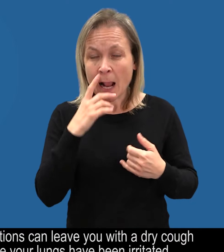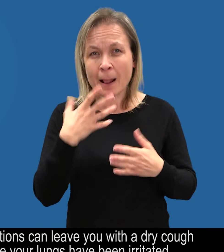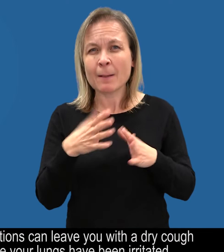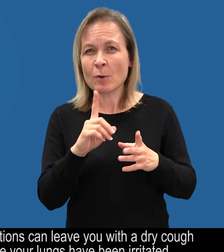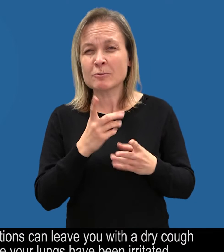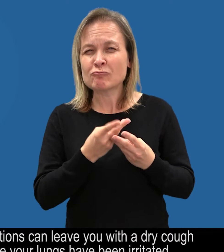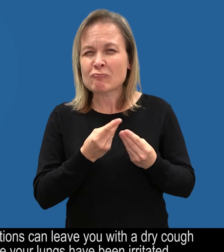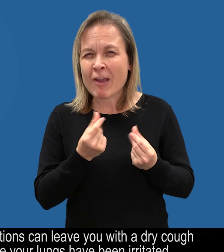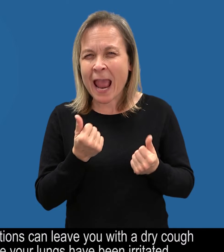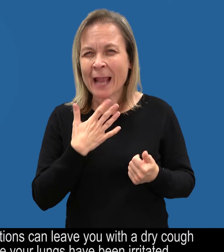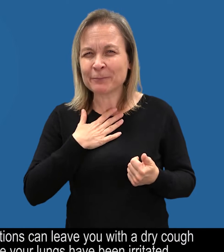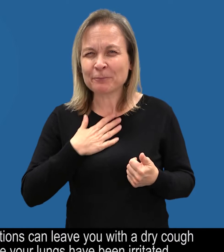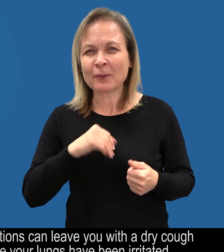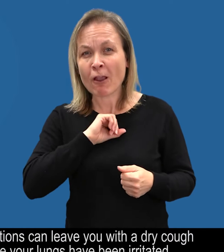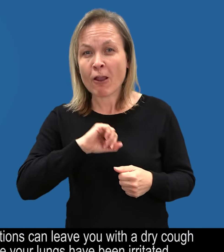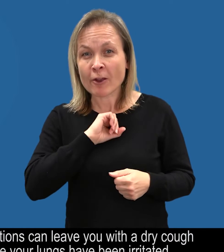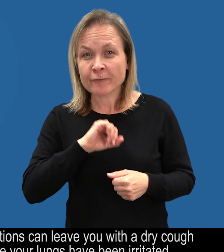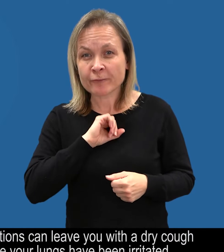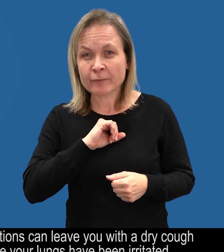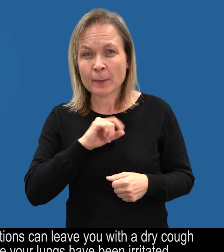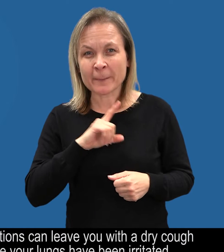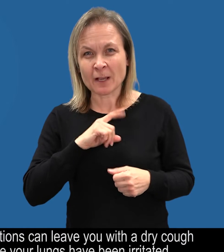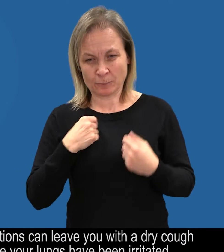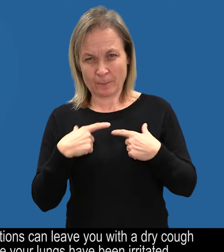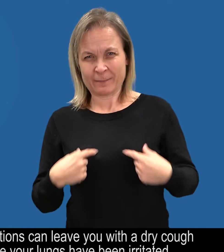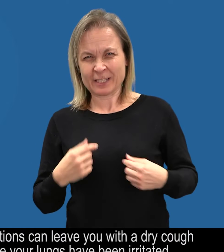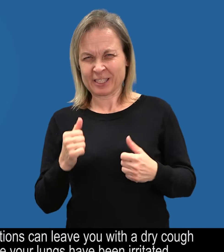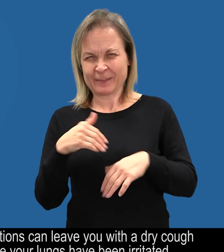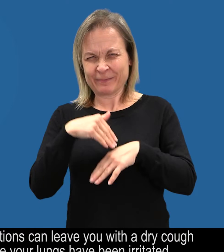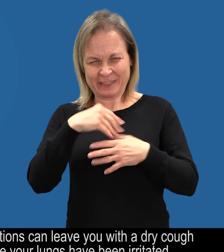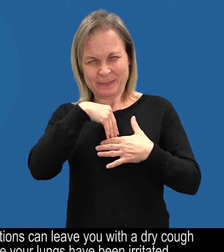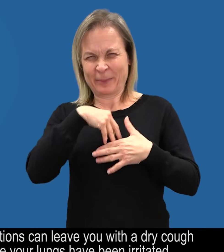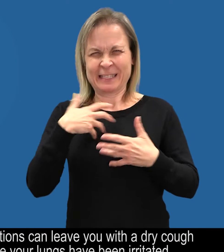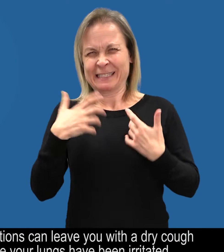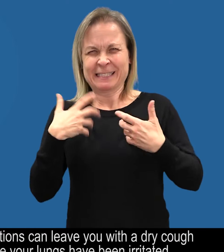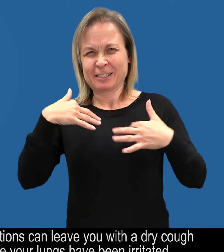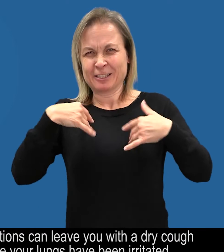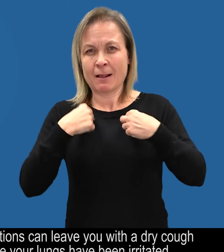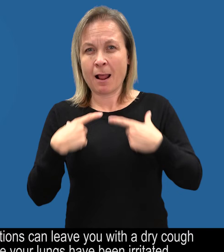Some infections can leave you with a dry cough because your lungs have been irritated.